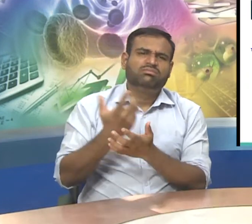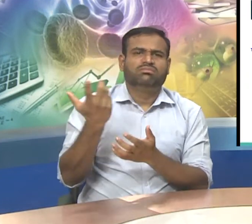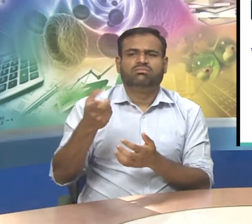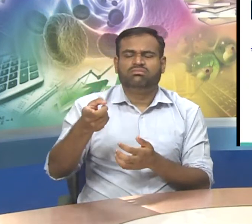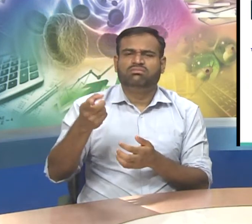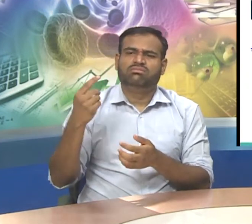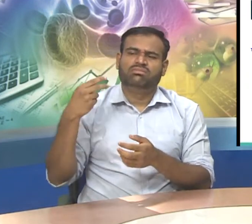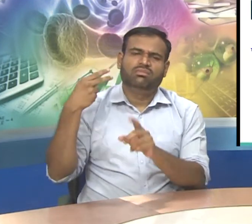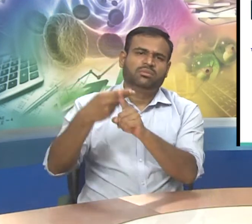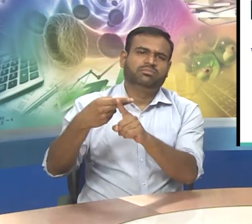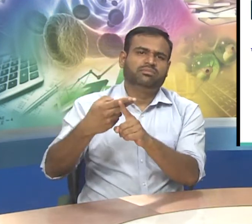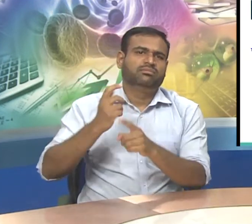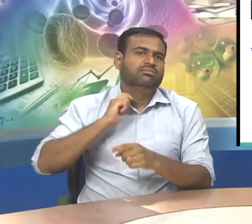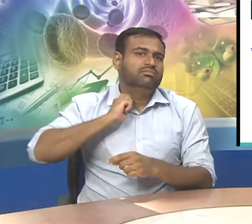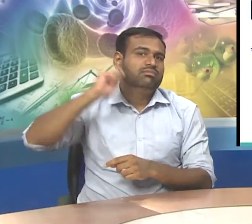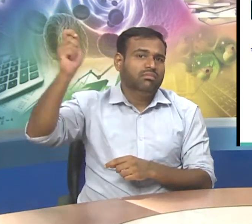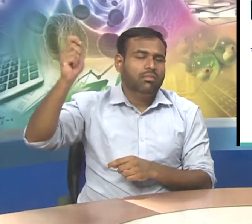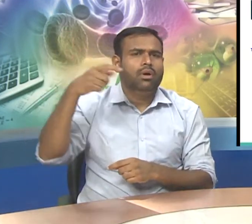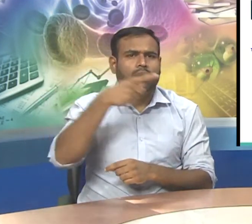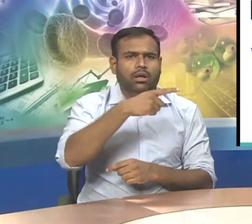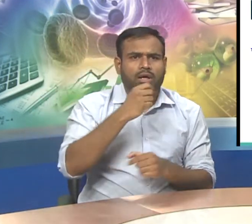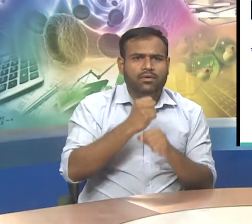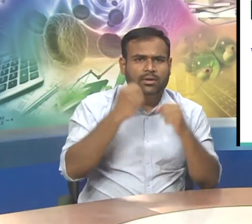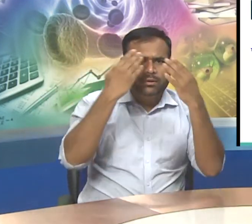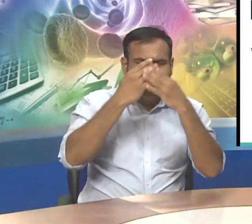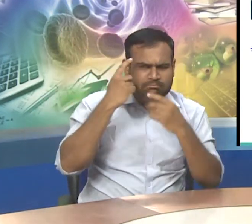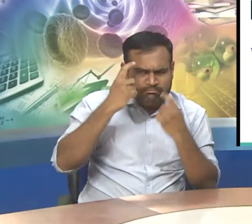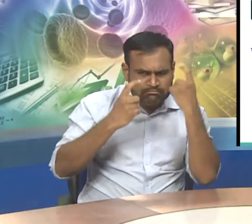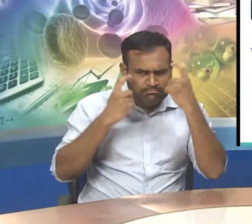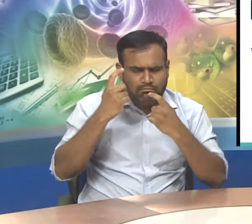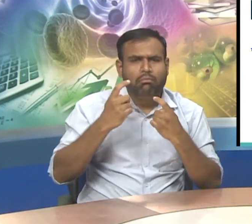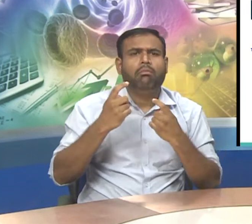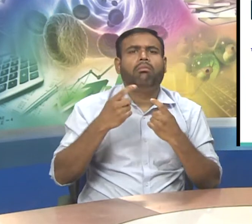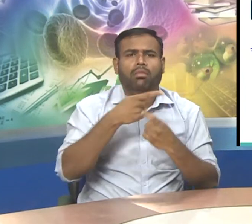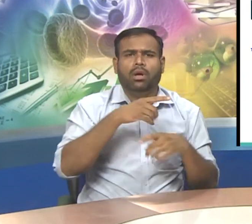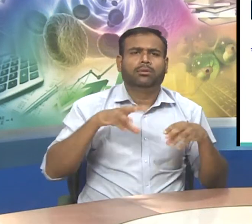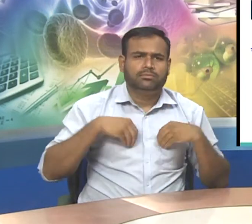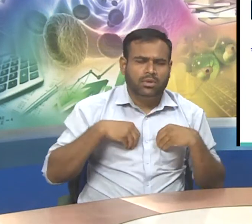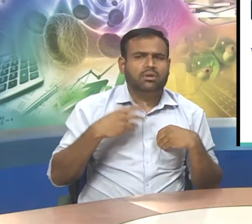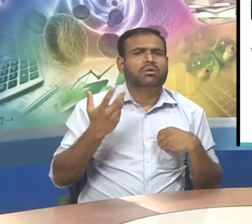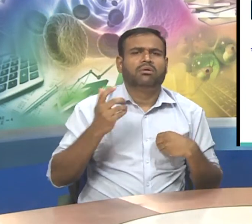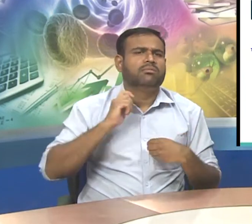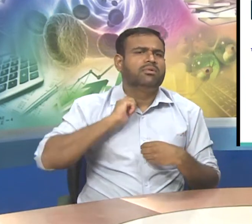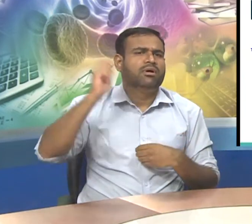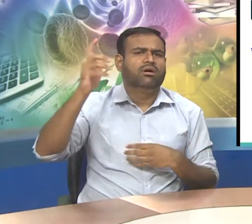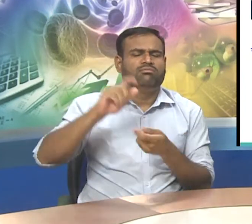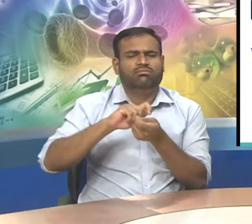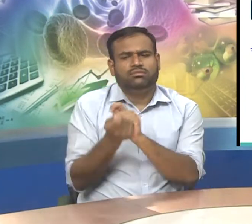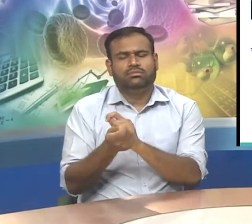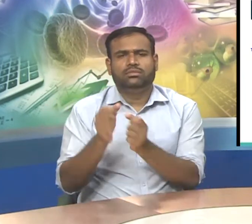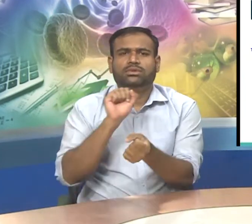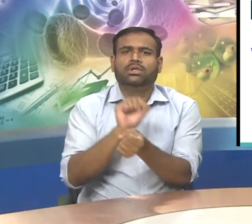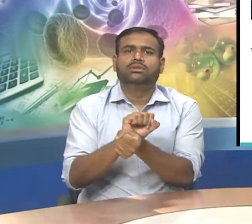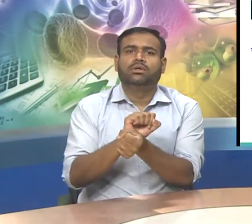any offense against any law relating to a matter to which the executive power of the state